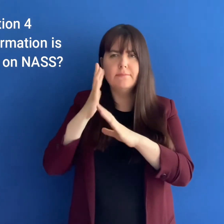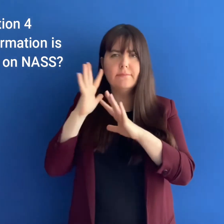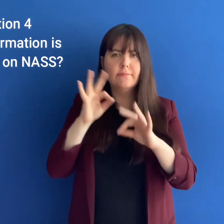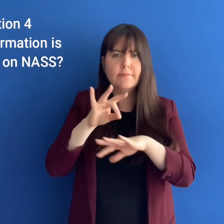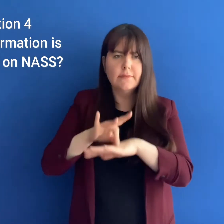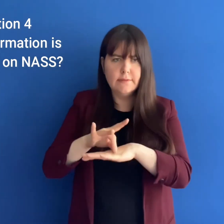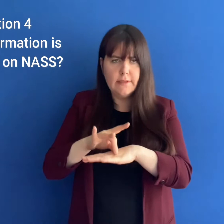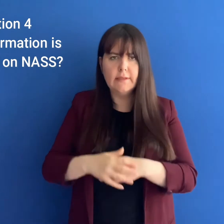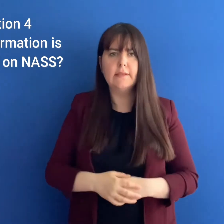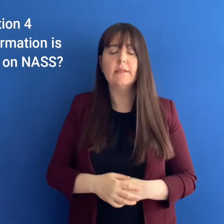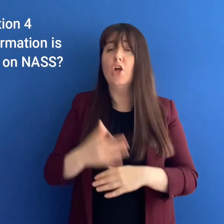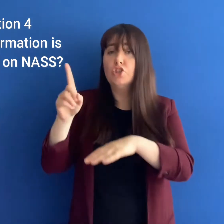services,